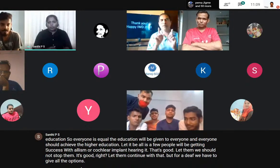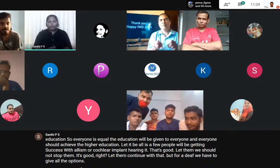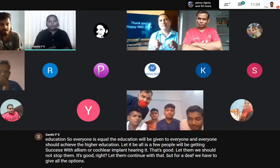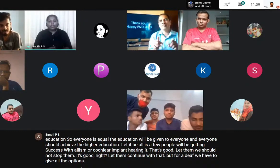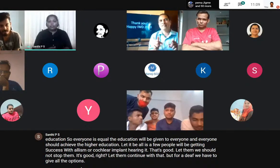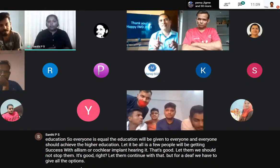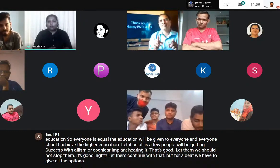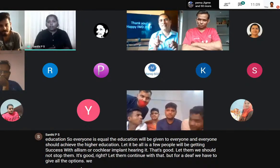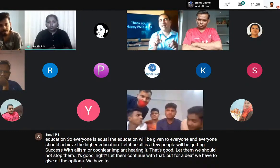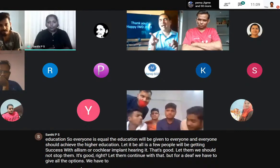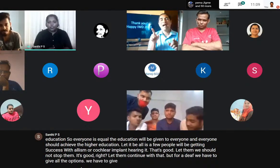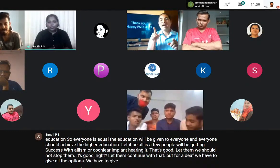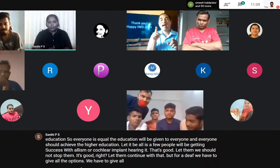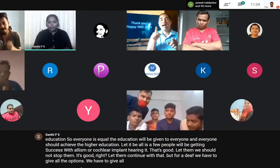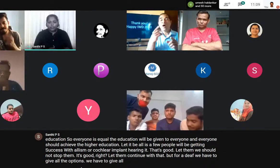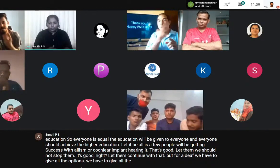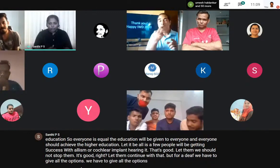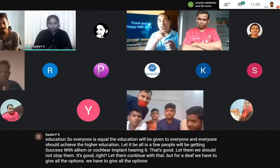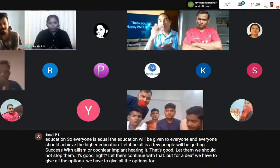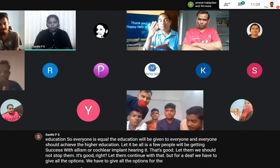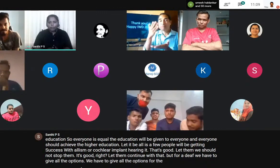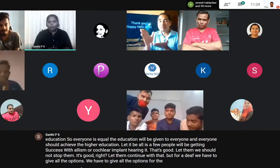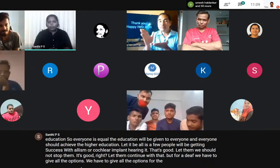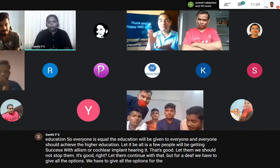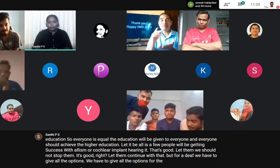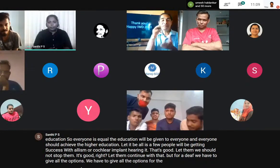We have to give all the options for the deaf people.